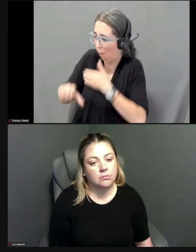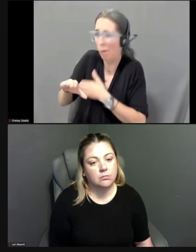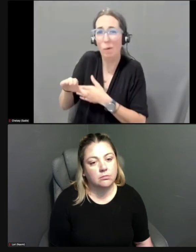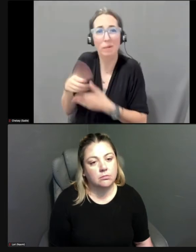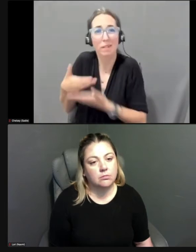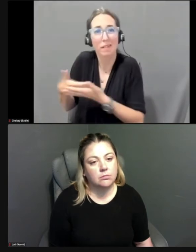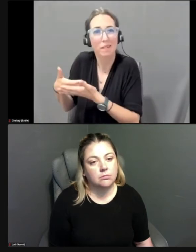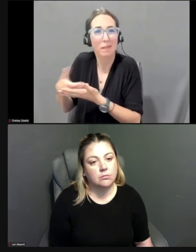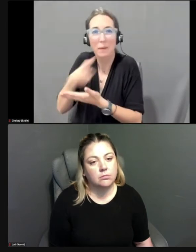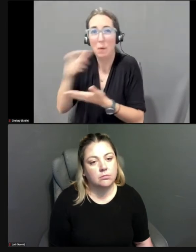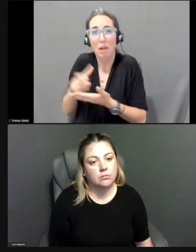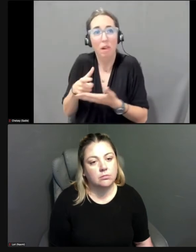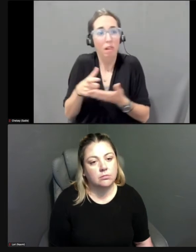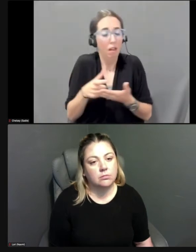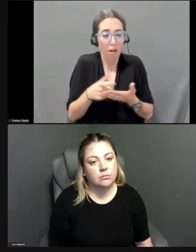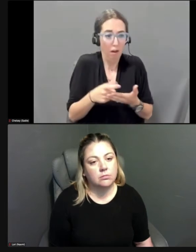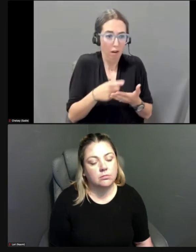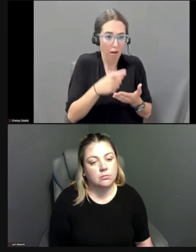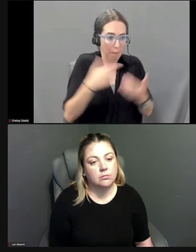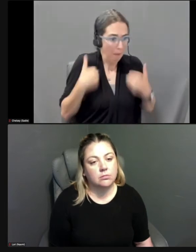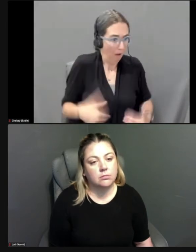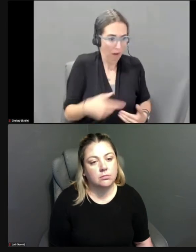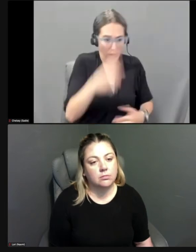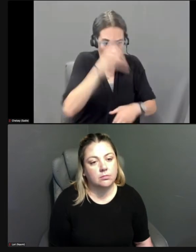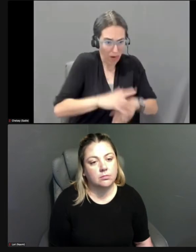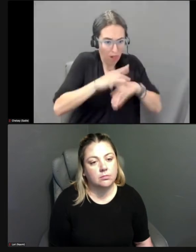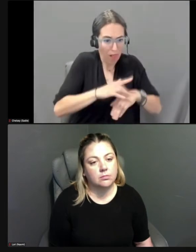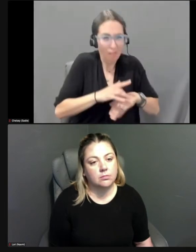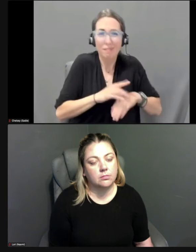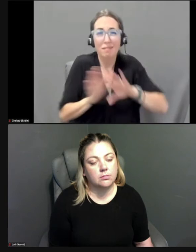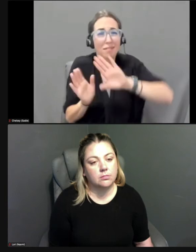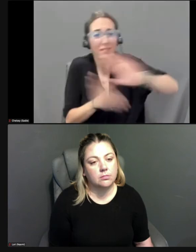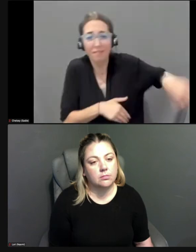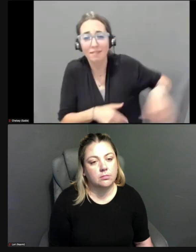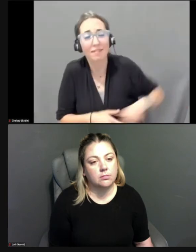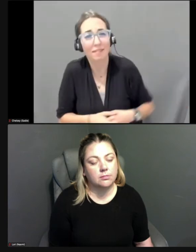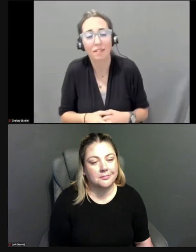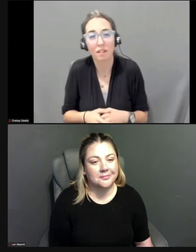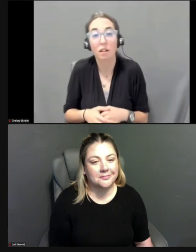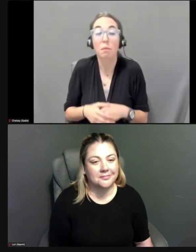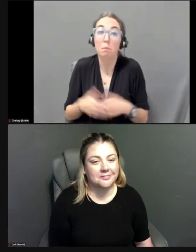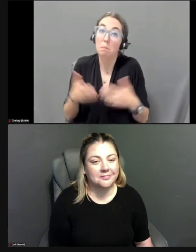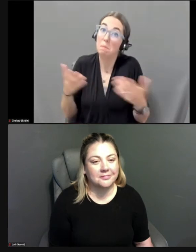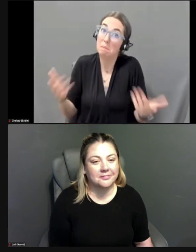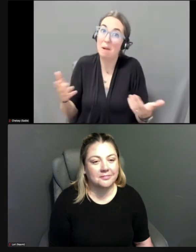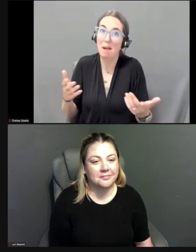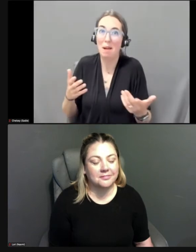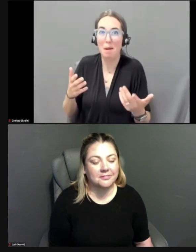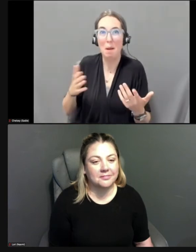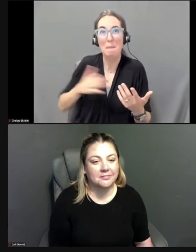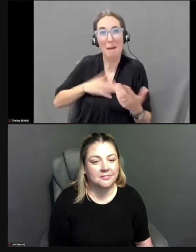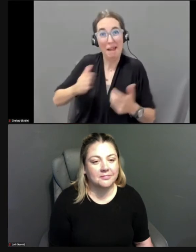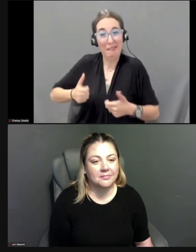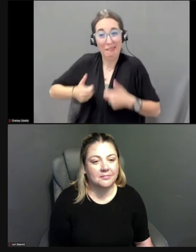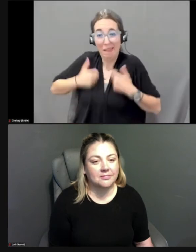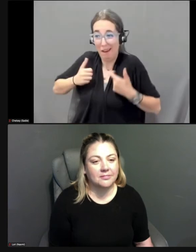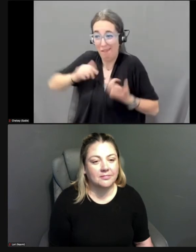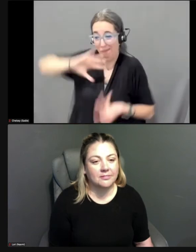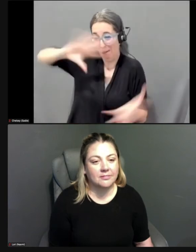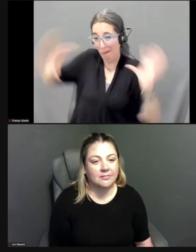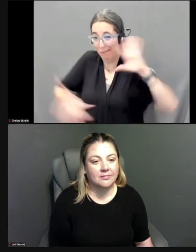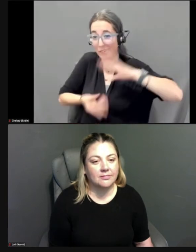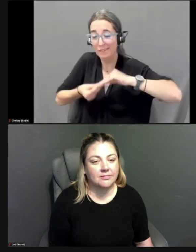that, probably pretty much every other aspect of my life has been affected, I believe, from learning more anyway about